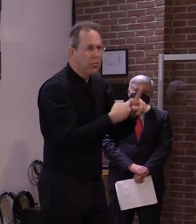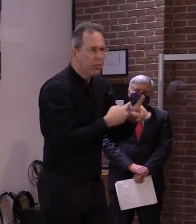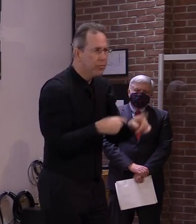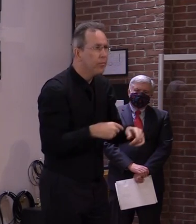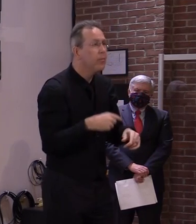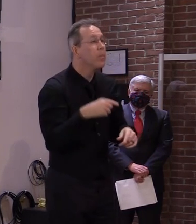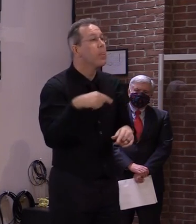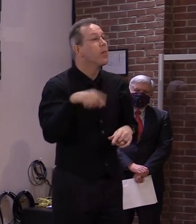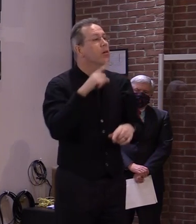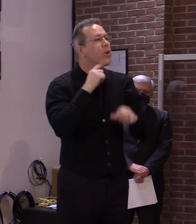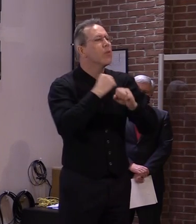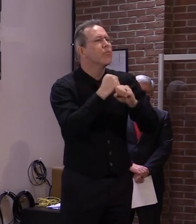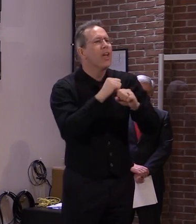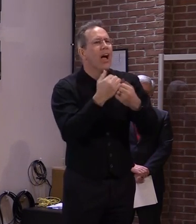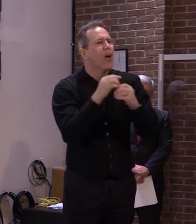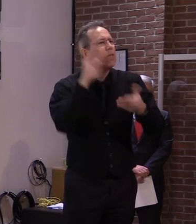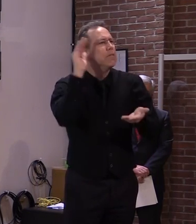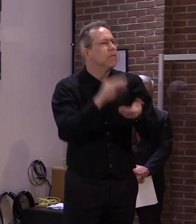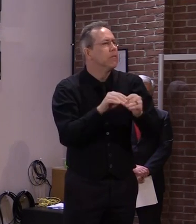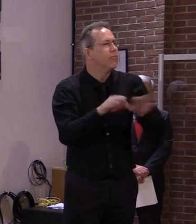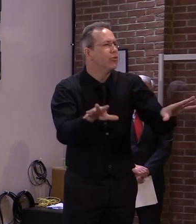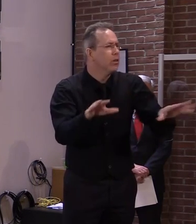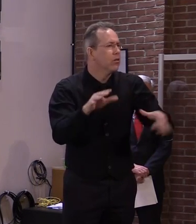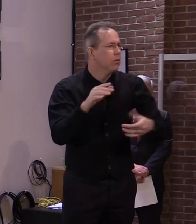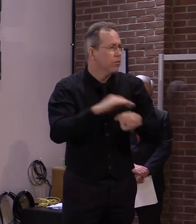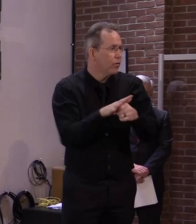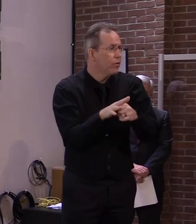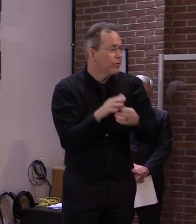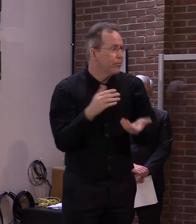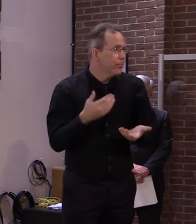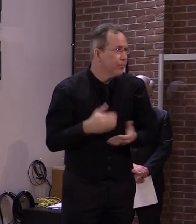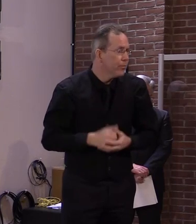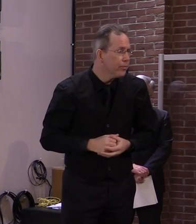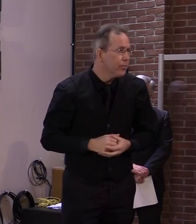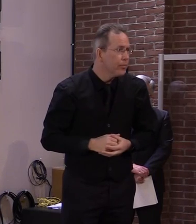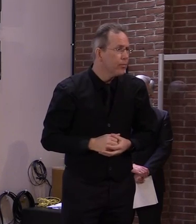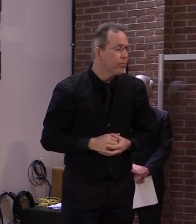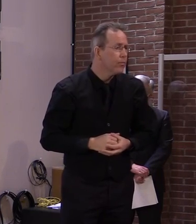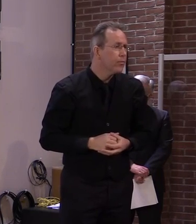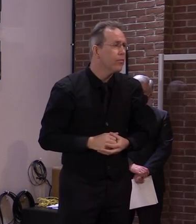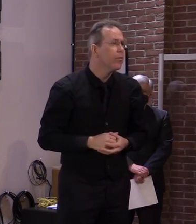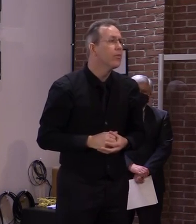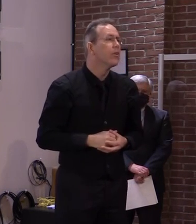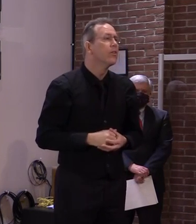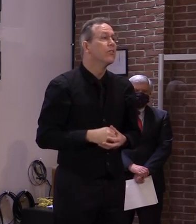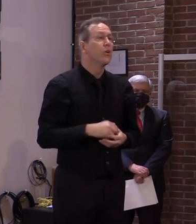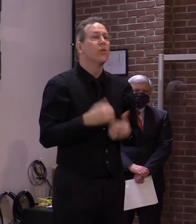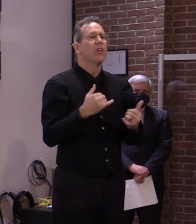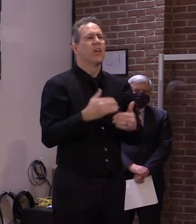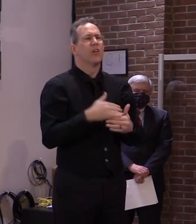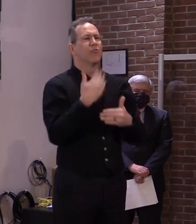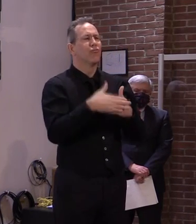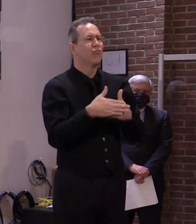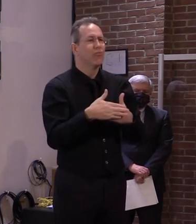in the week ahead, but we're moving in the right direction. And with that, I'll turn it back over to